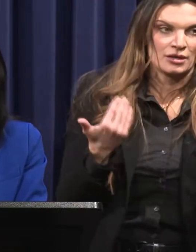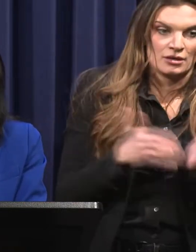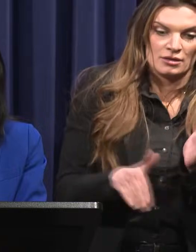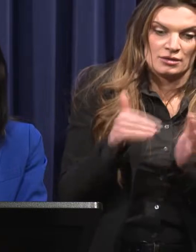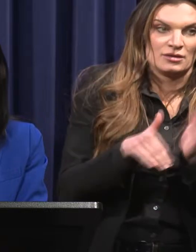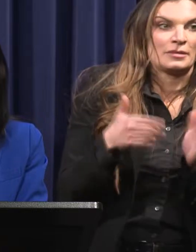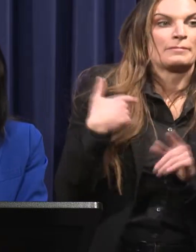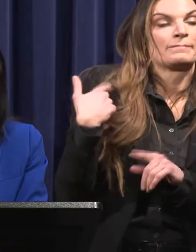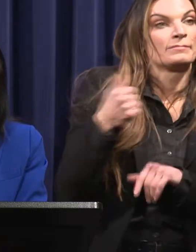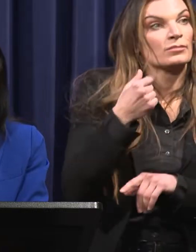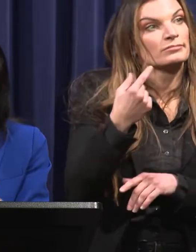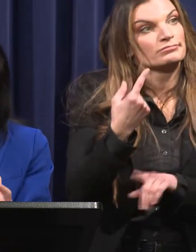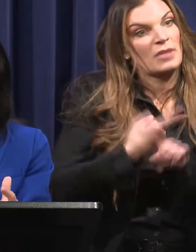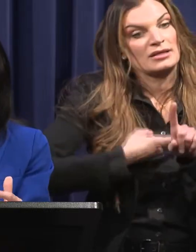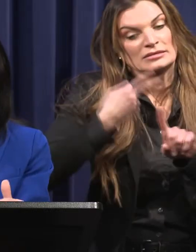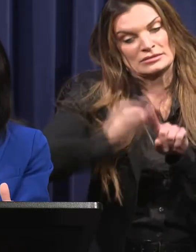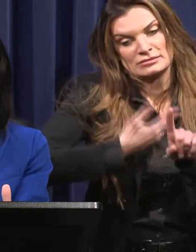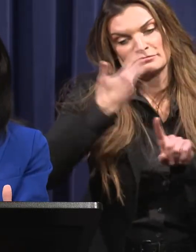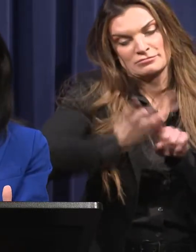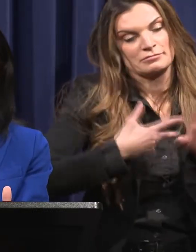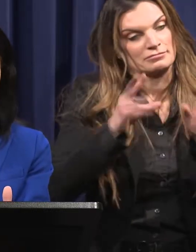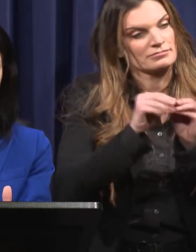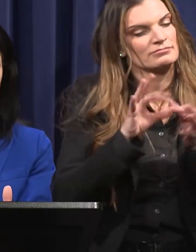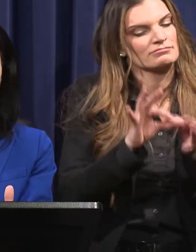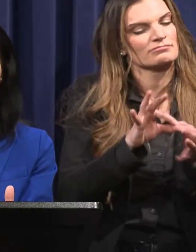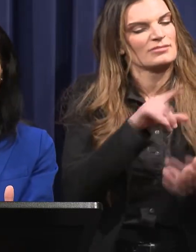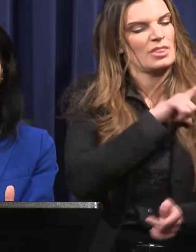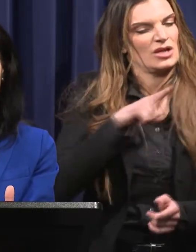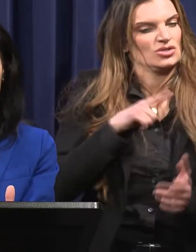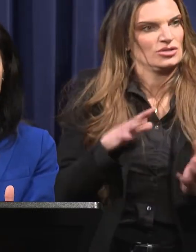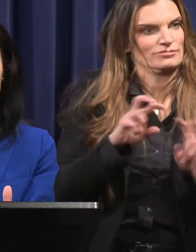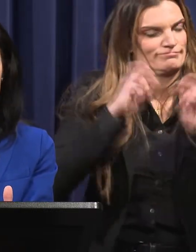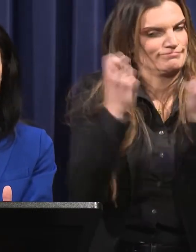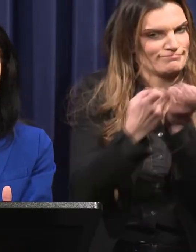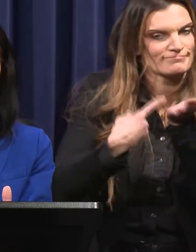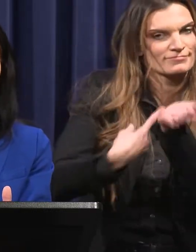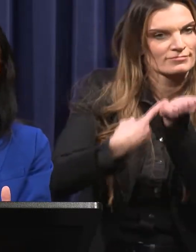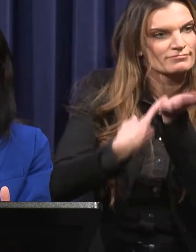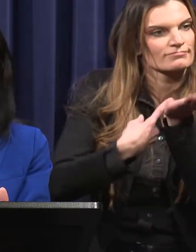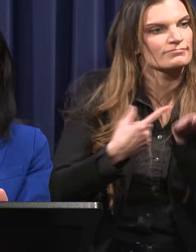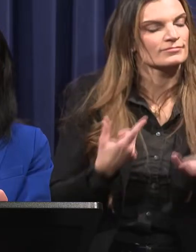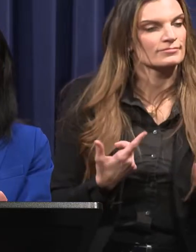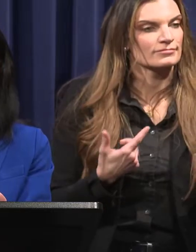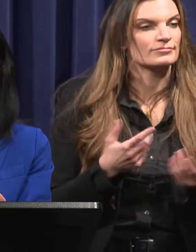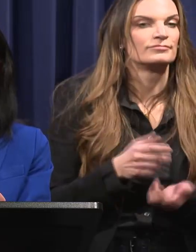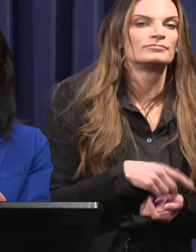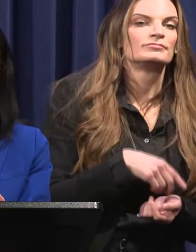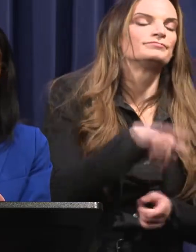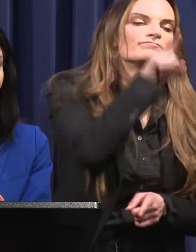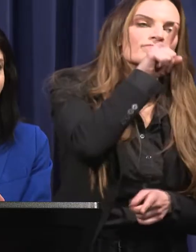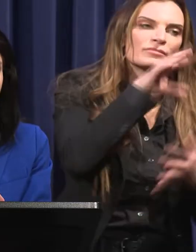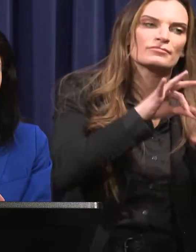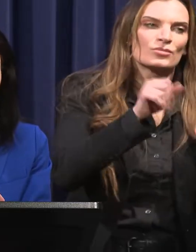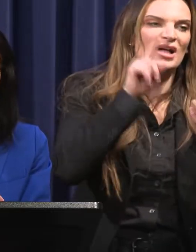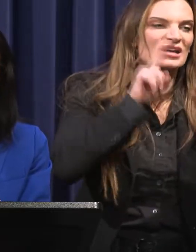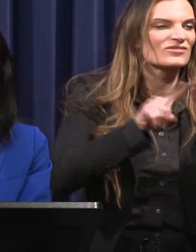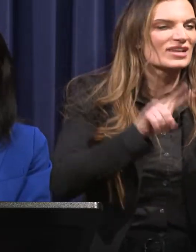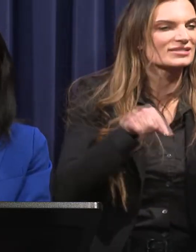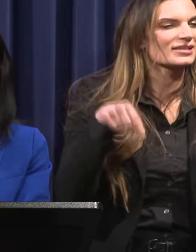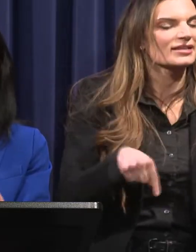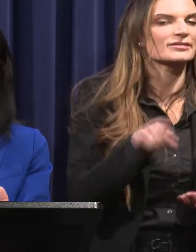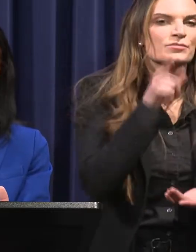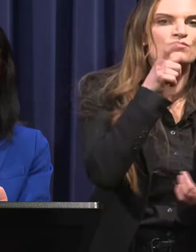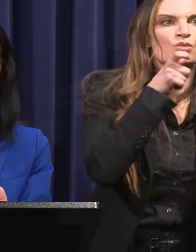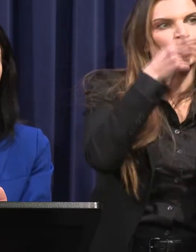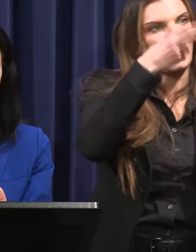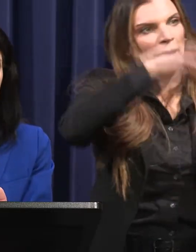weeks, but for months, not reviewing the specifics of our investigation in terms of, who the parties are